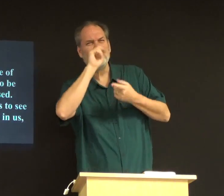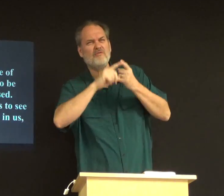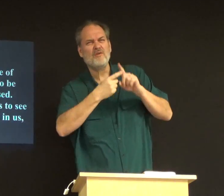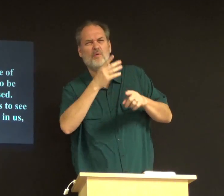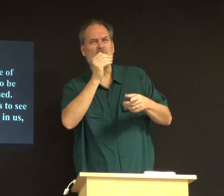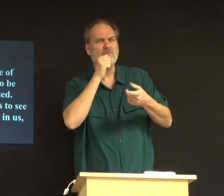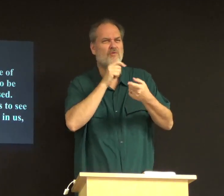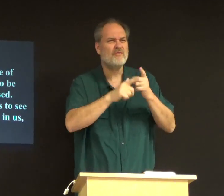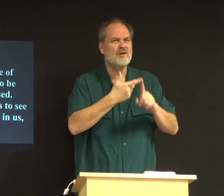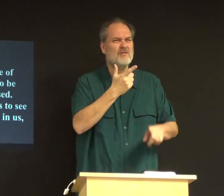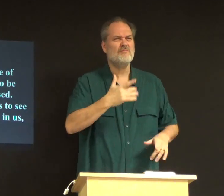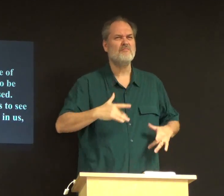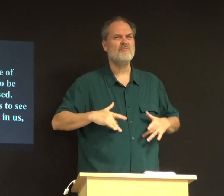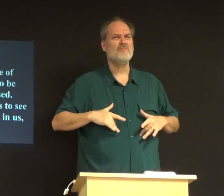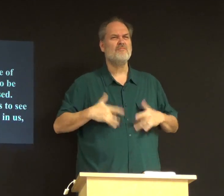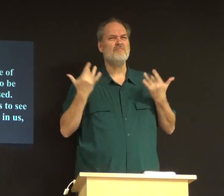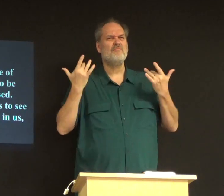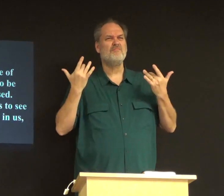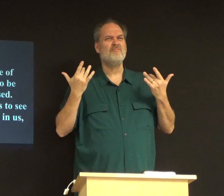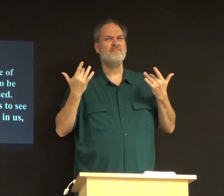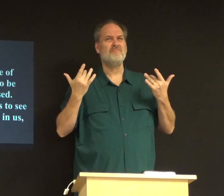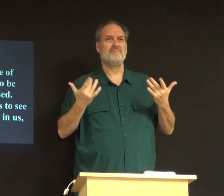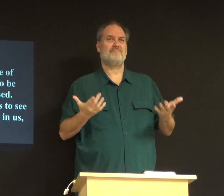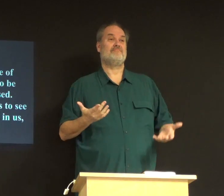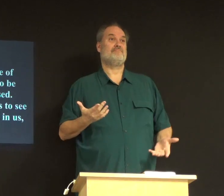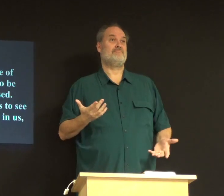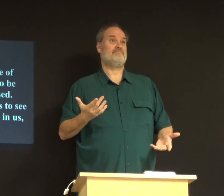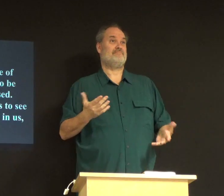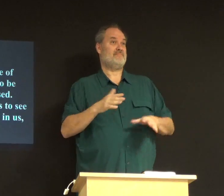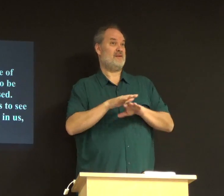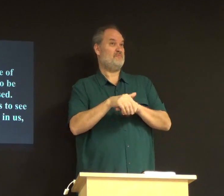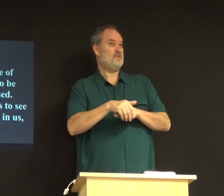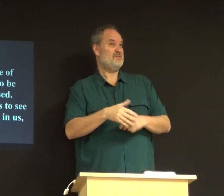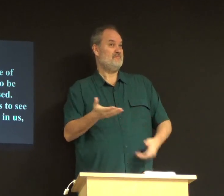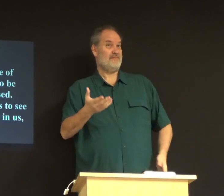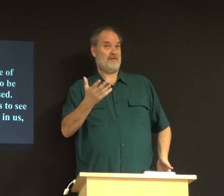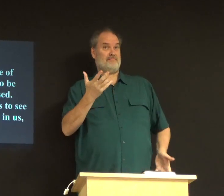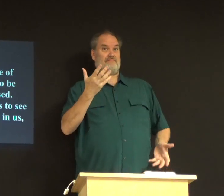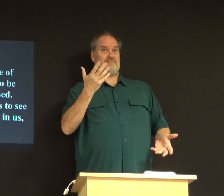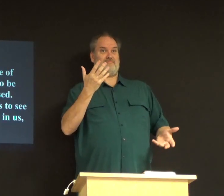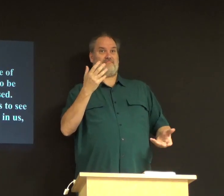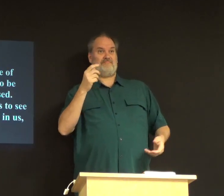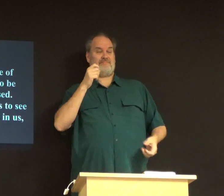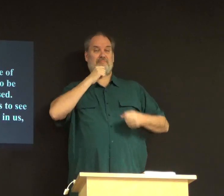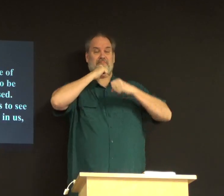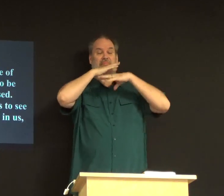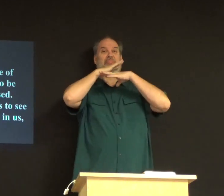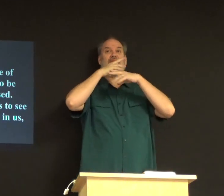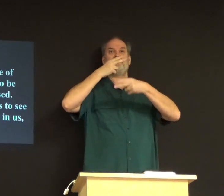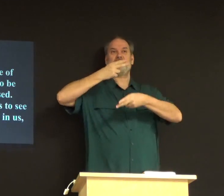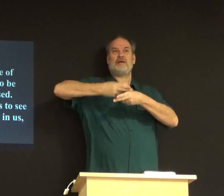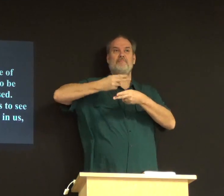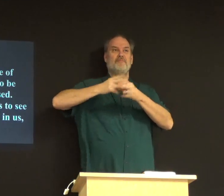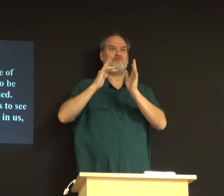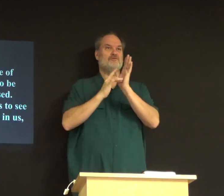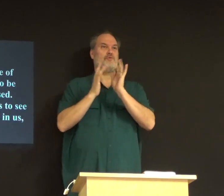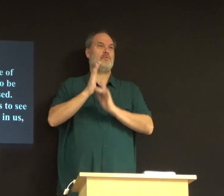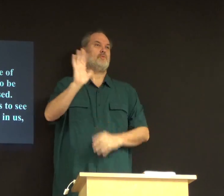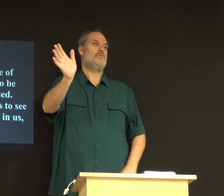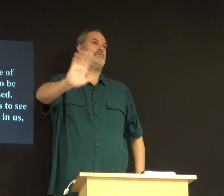to church. It's a view of others as it is. And you say, you are a Christian, and you know